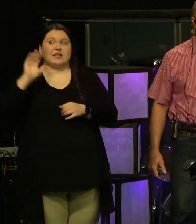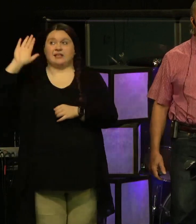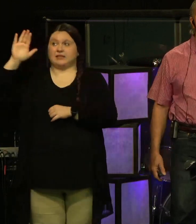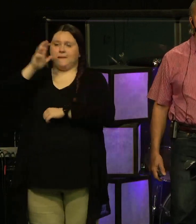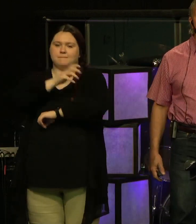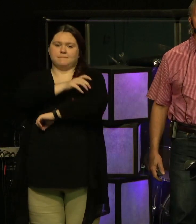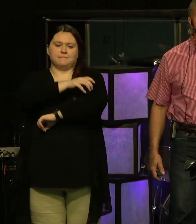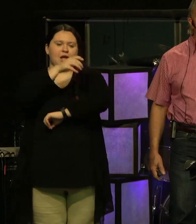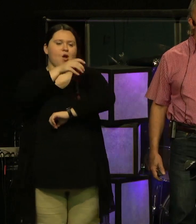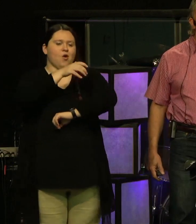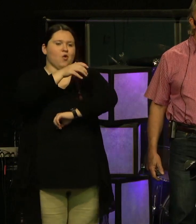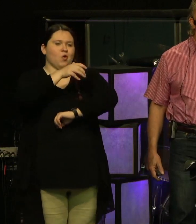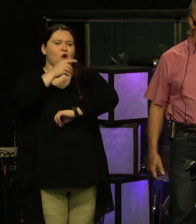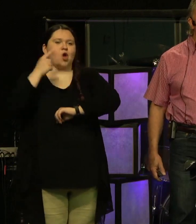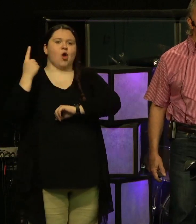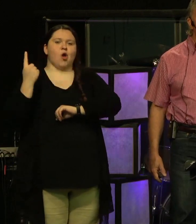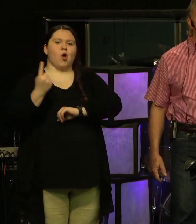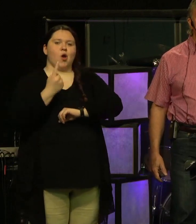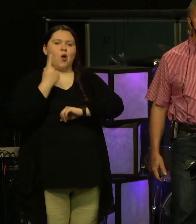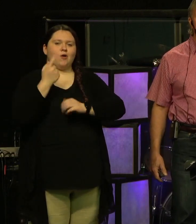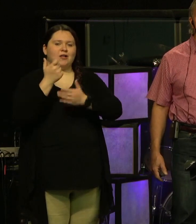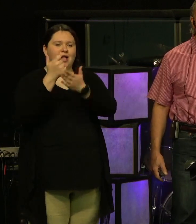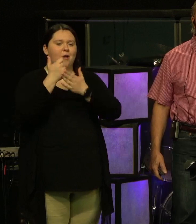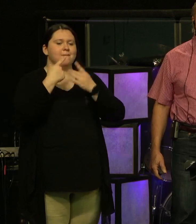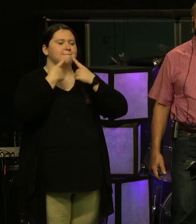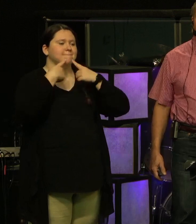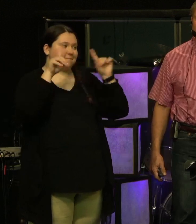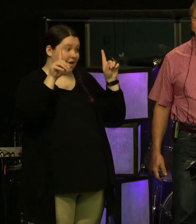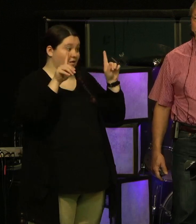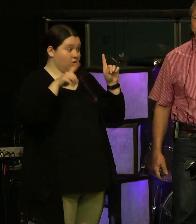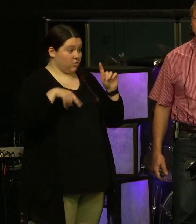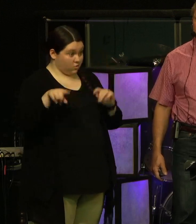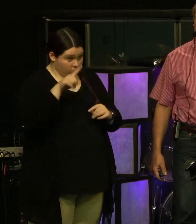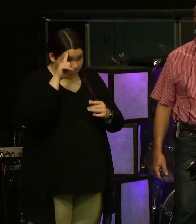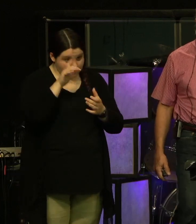is always working on my behalf. Do you believe that?